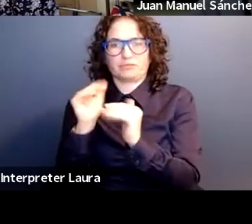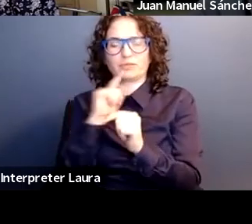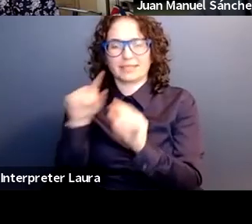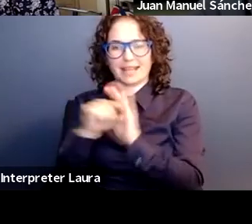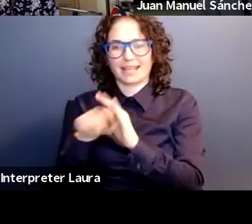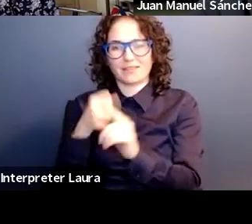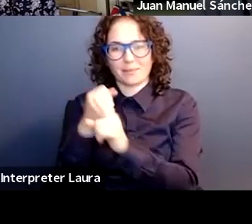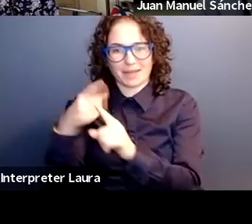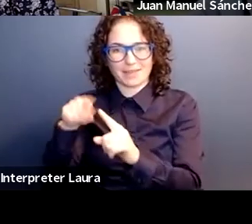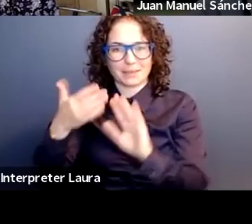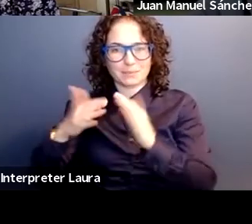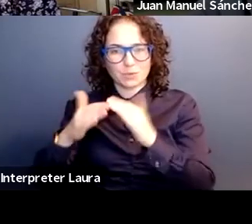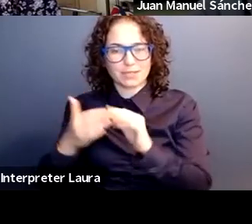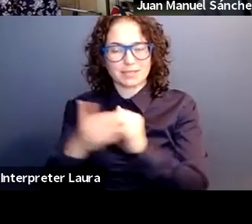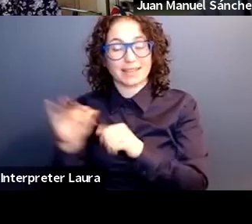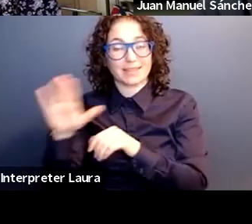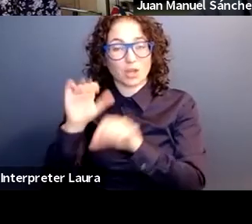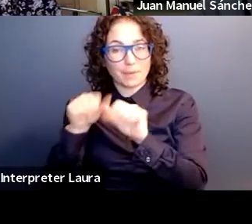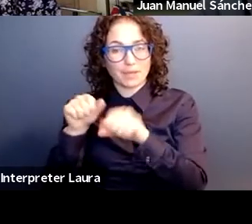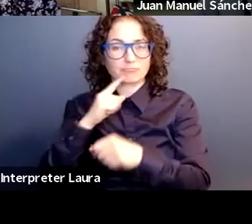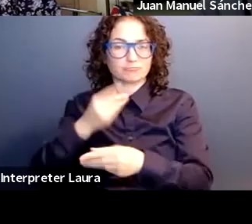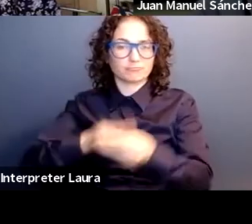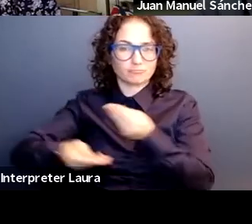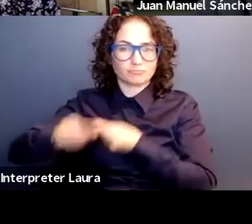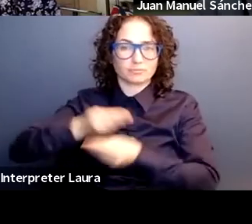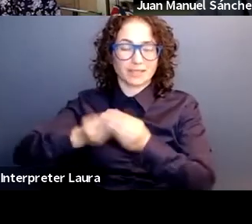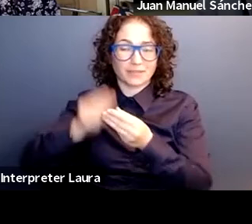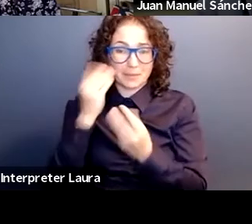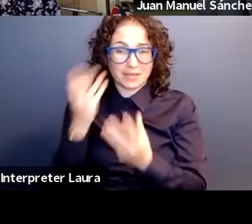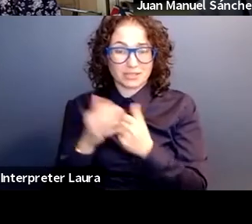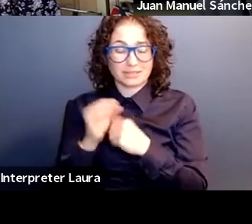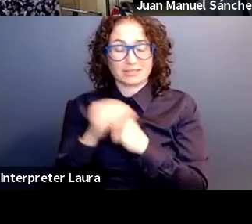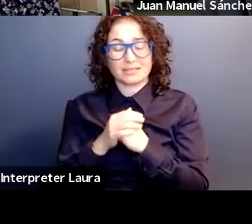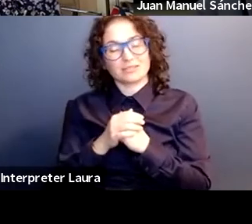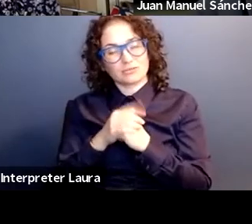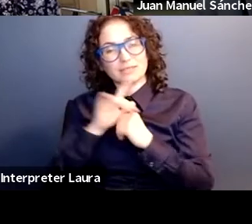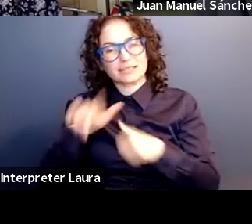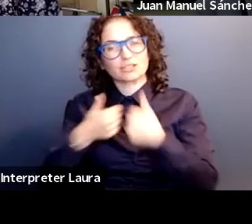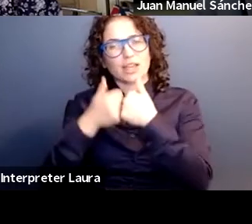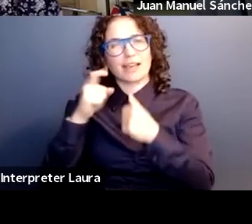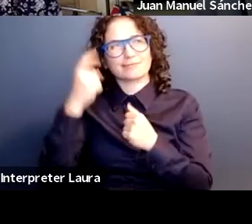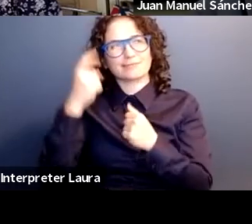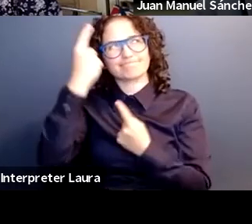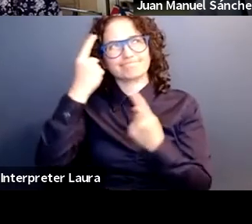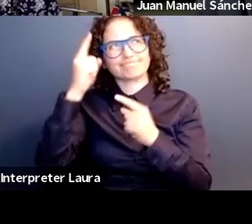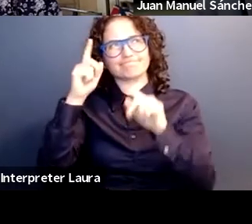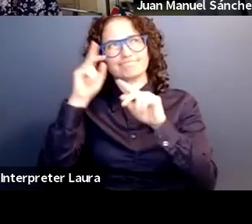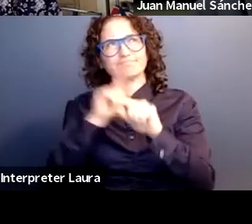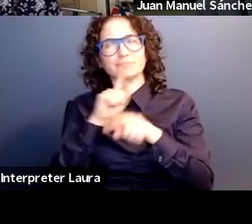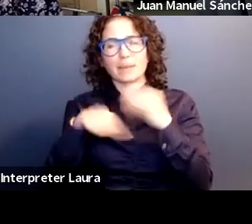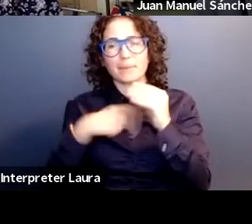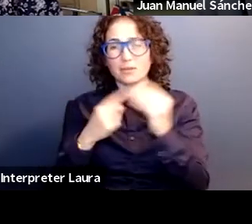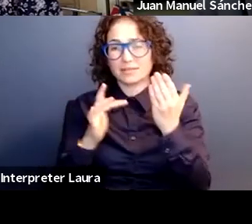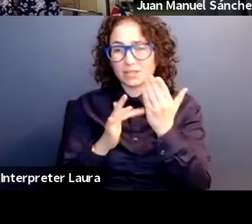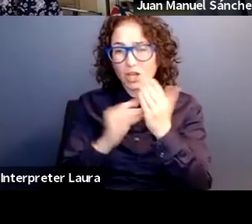on the community and the ability to exchange and access information. So it's challenging us to think really critically about technology and